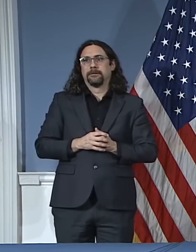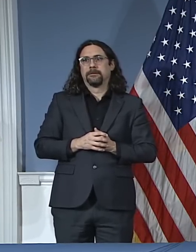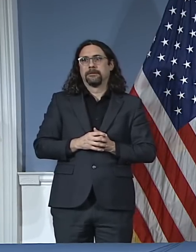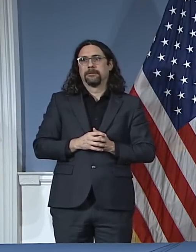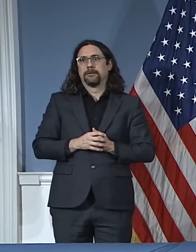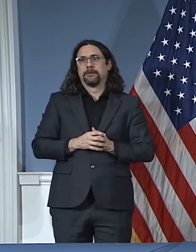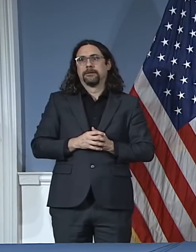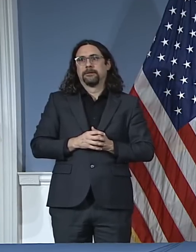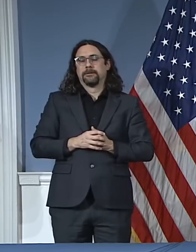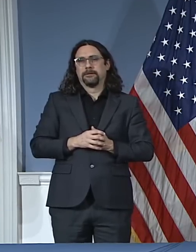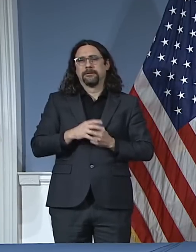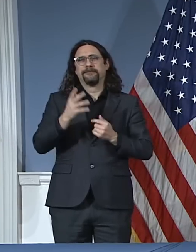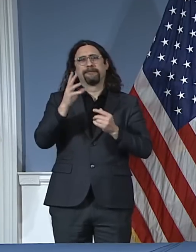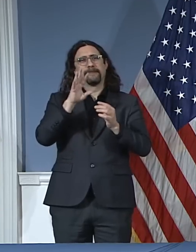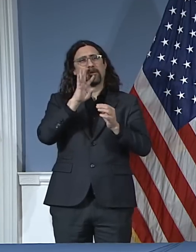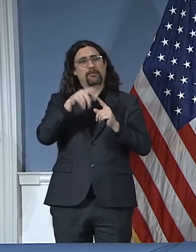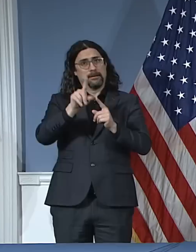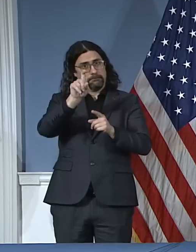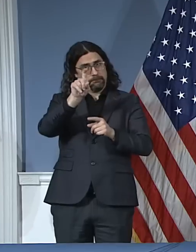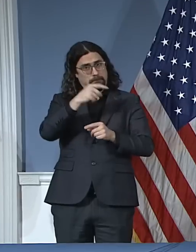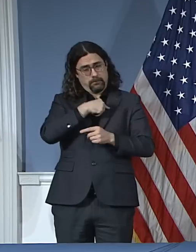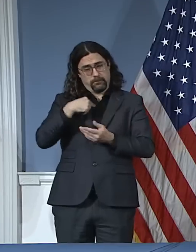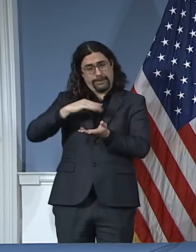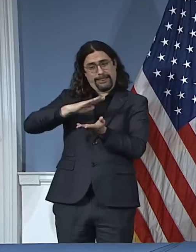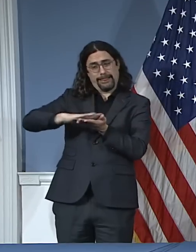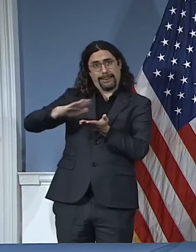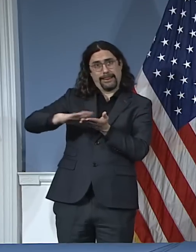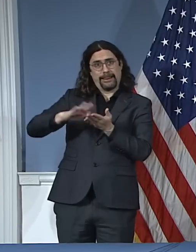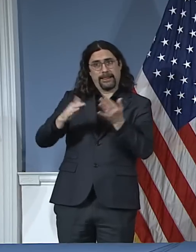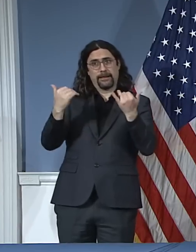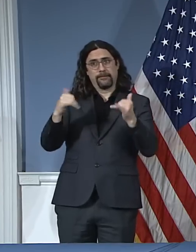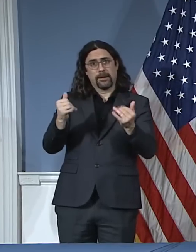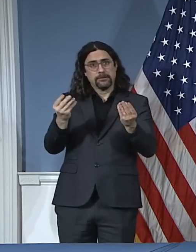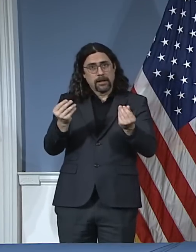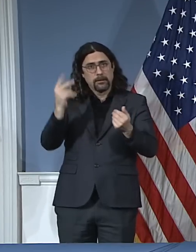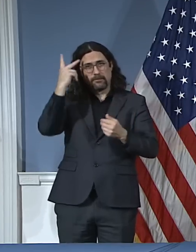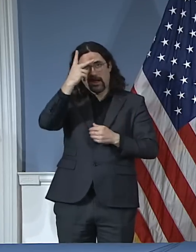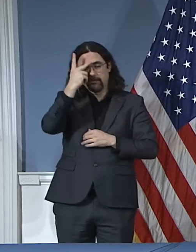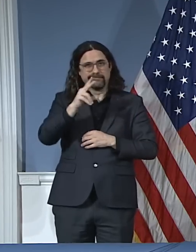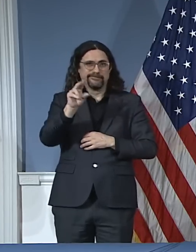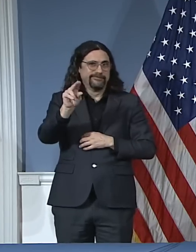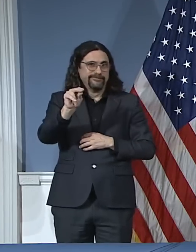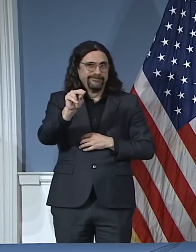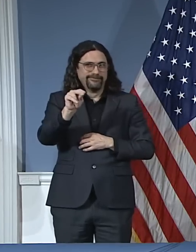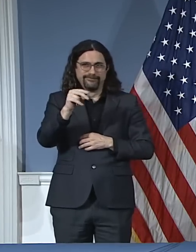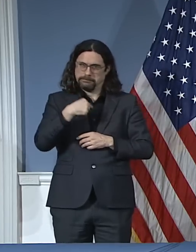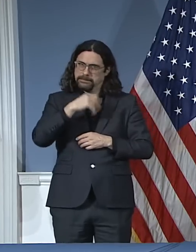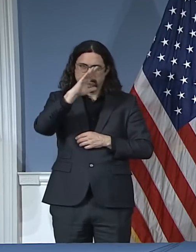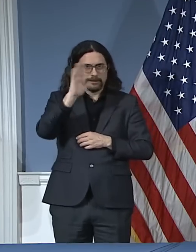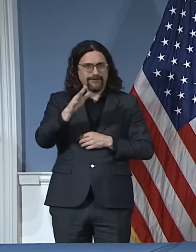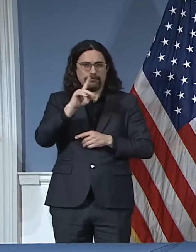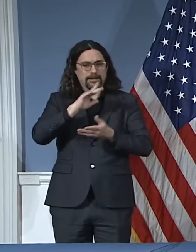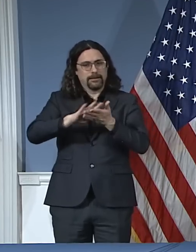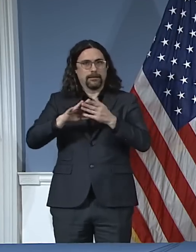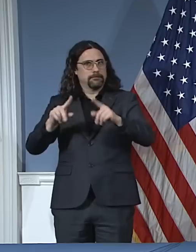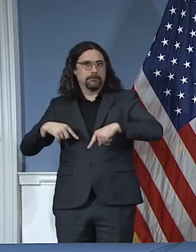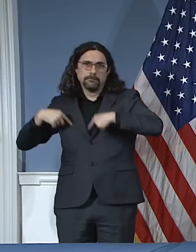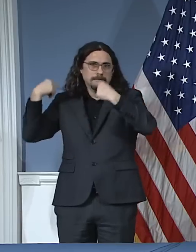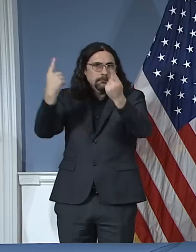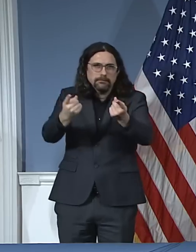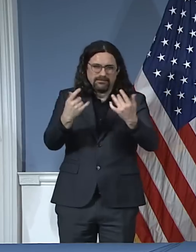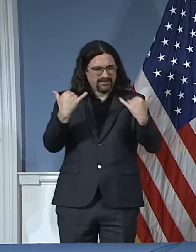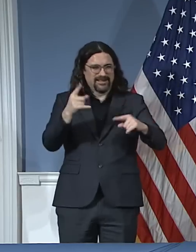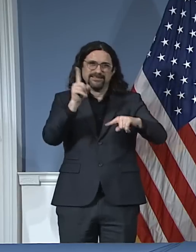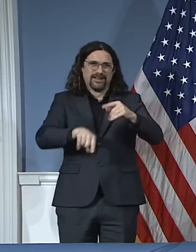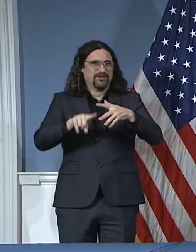we simply can't do. If your kids go to the playground, you might want them to not be on certain types of equipment or any type of